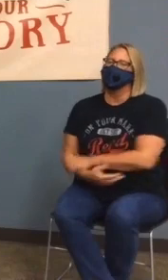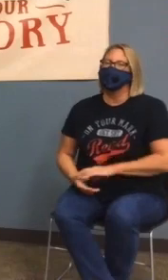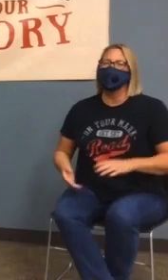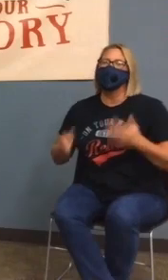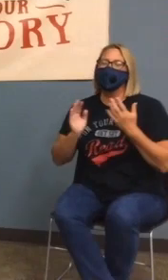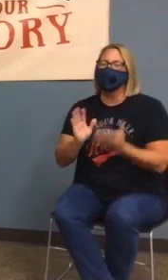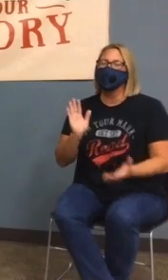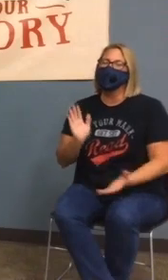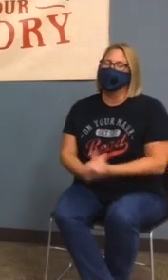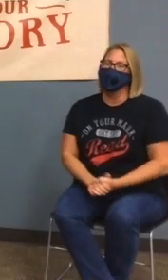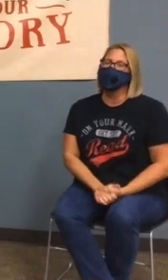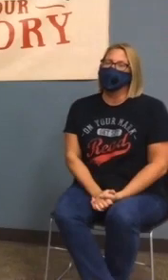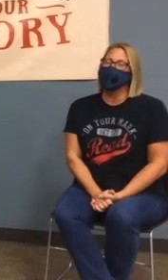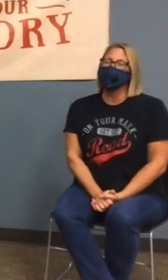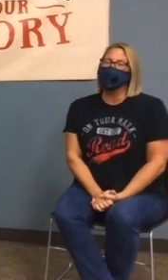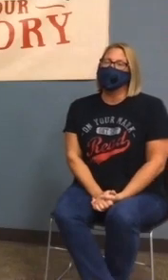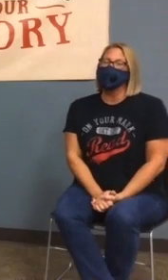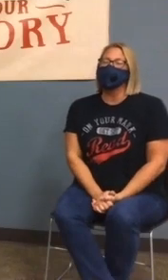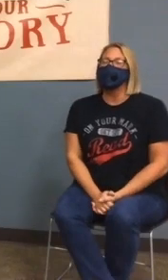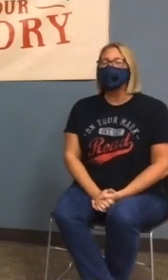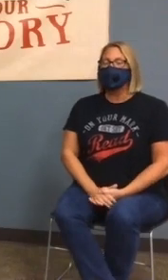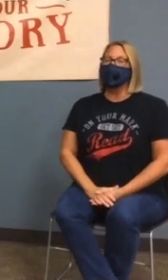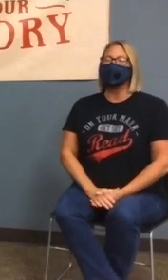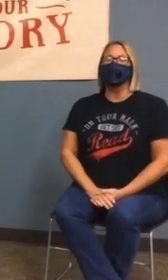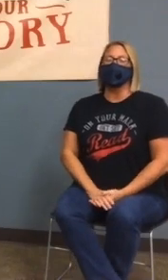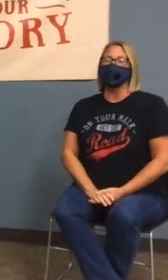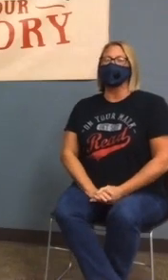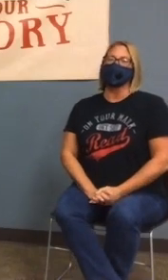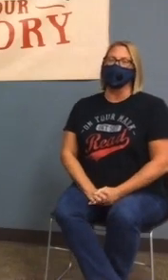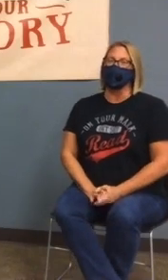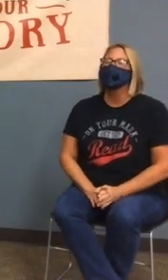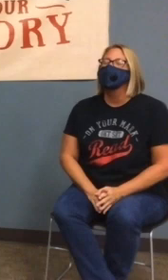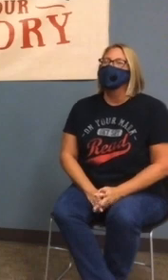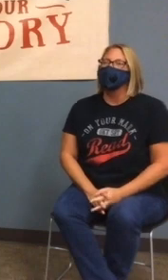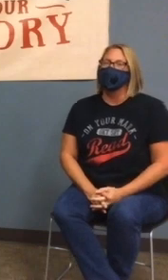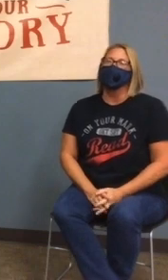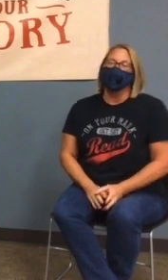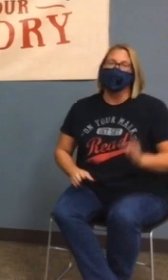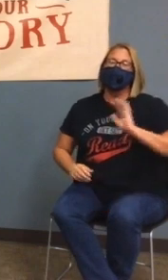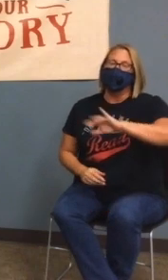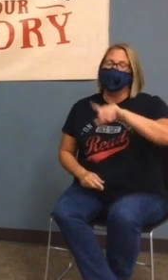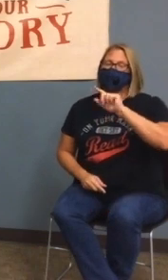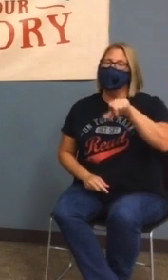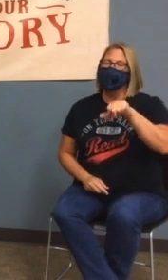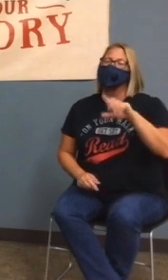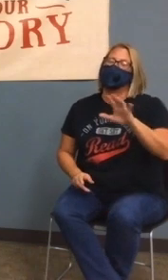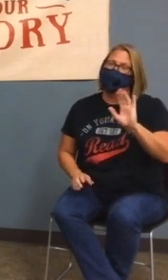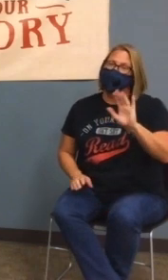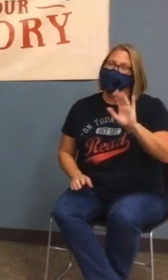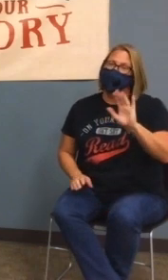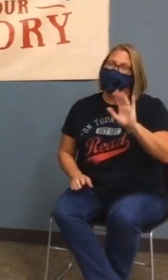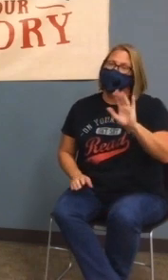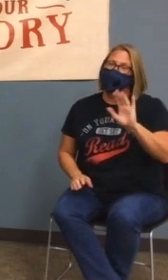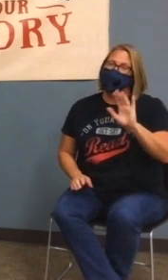To mention was, I ran into somebody who said they said, I have 40 books that I need to return. And putting 40 books in that book drop is going to